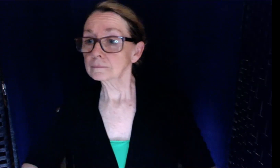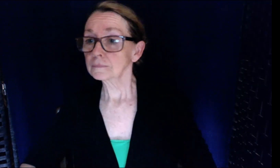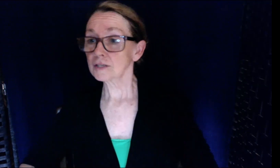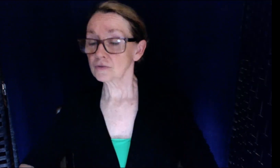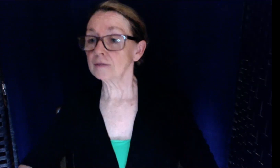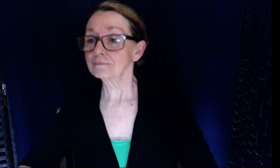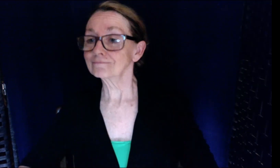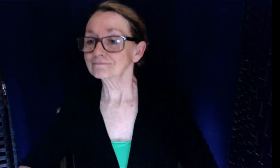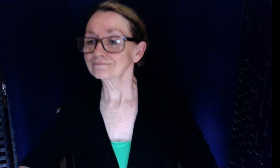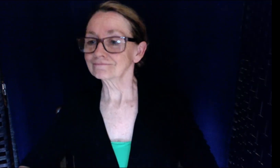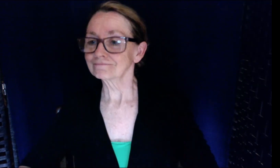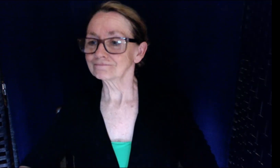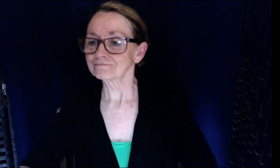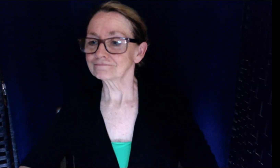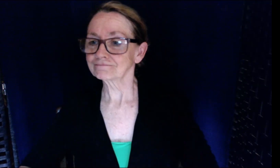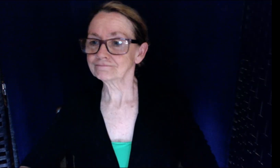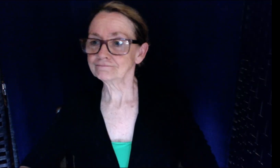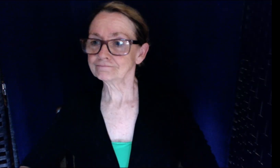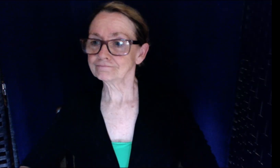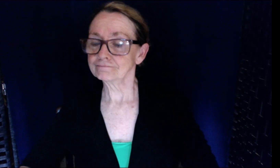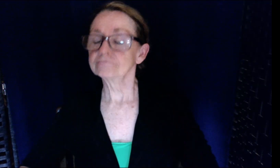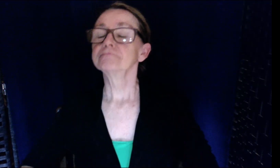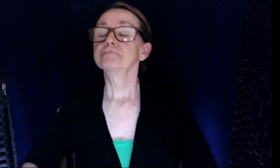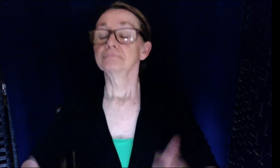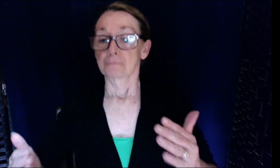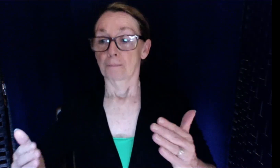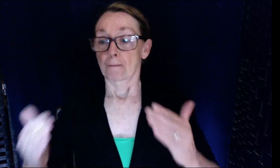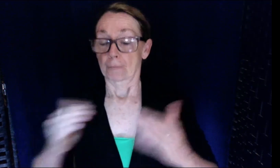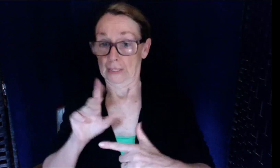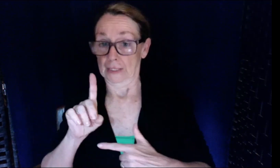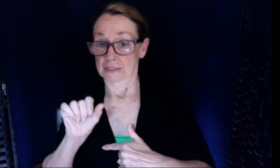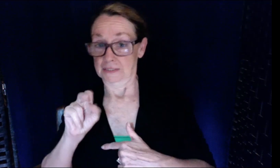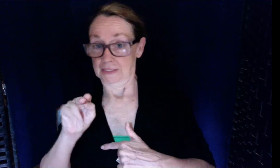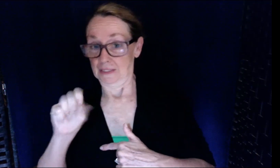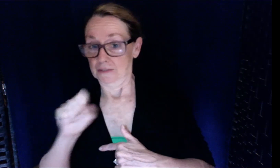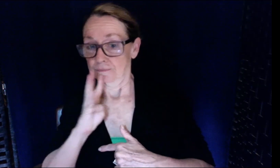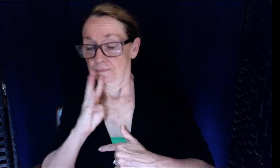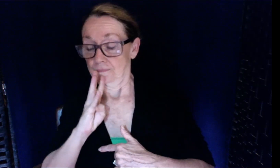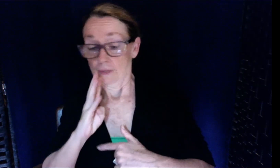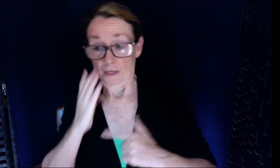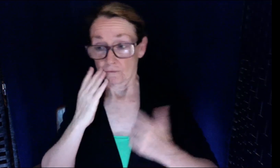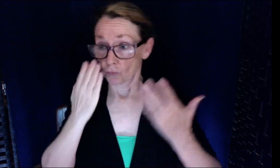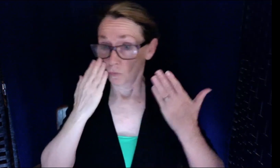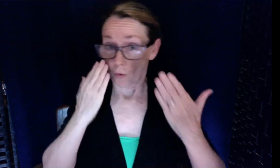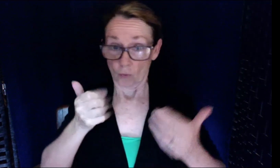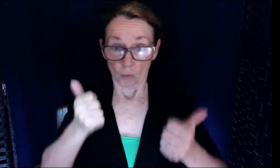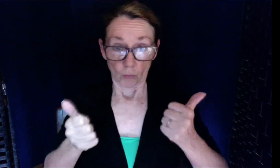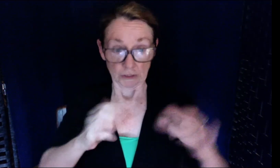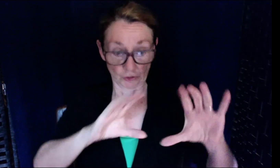That's fine. Okay. Okay, so then if you don't know where it falls in the category, put it in other, and